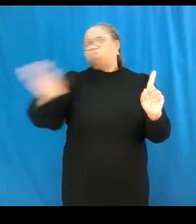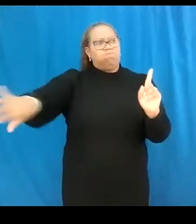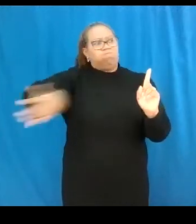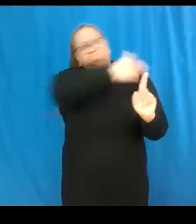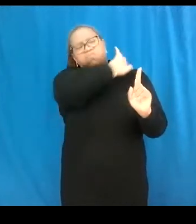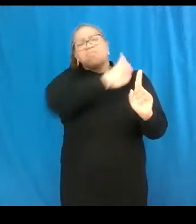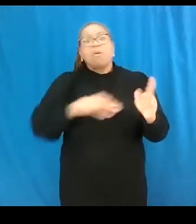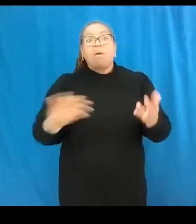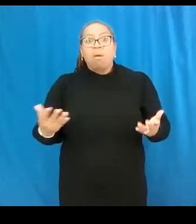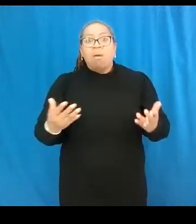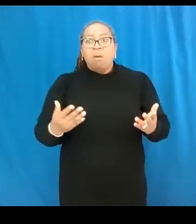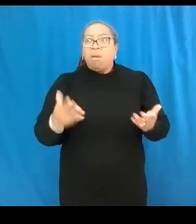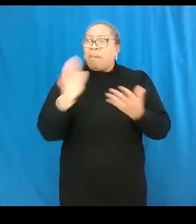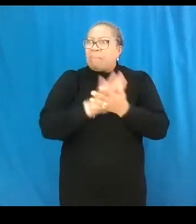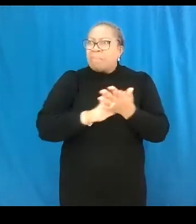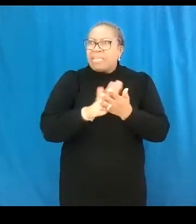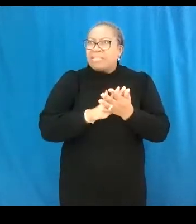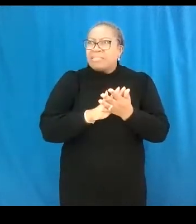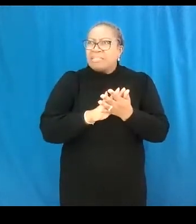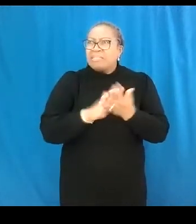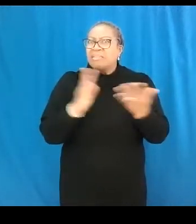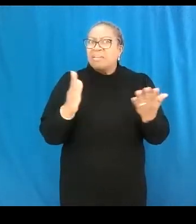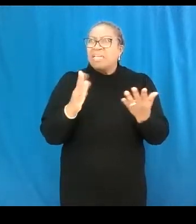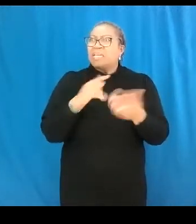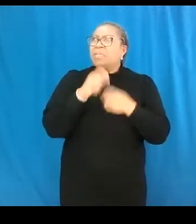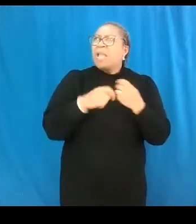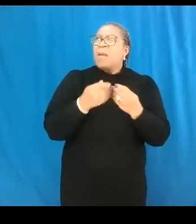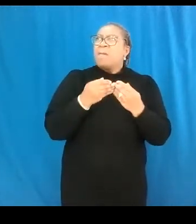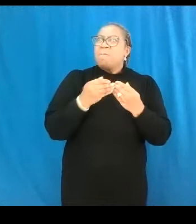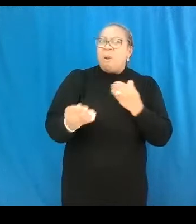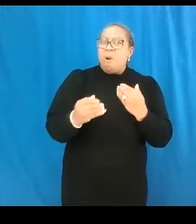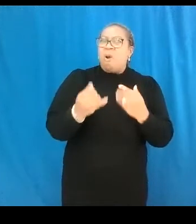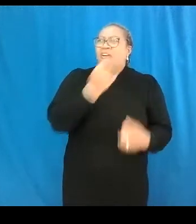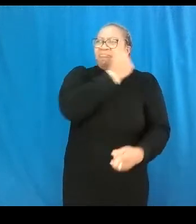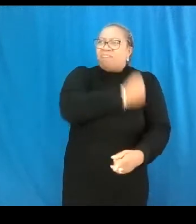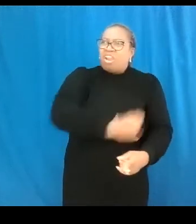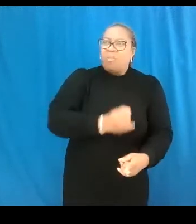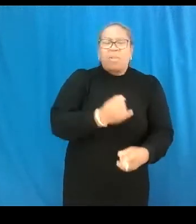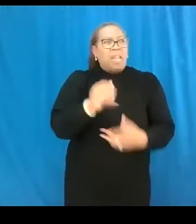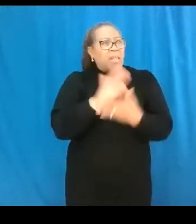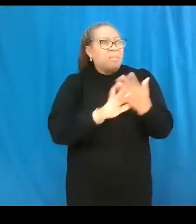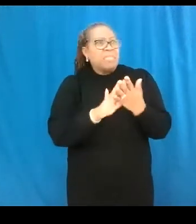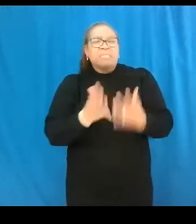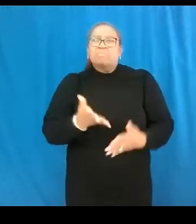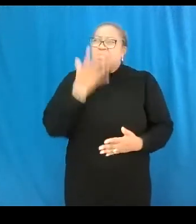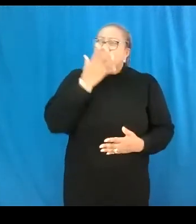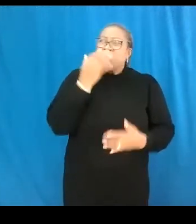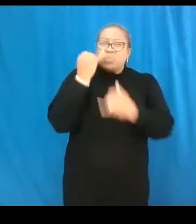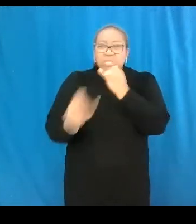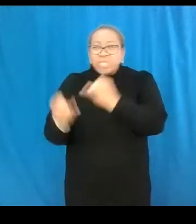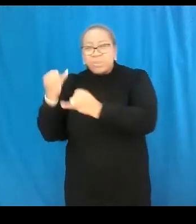way, they are literally placing themselves in greater vulnerability. They are risking more embarrassment, but it's also